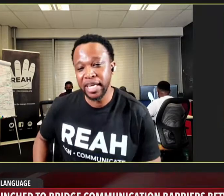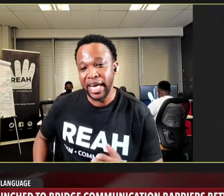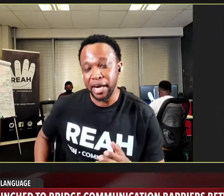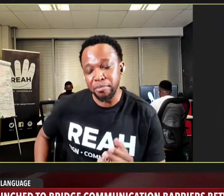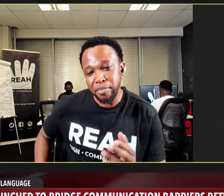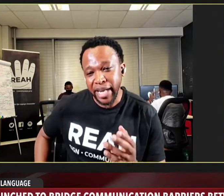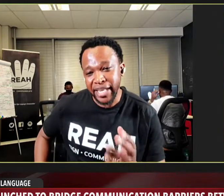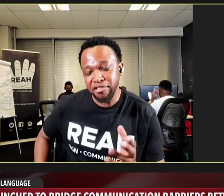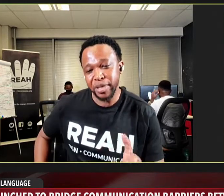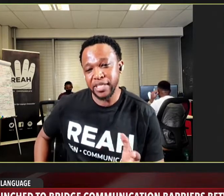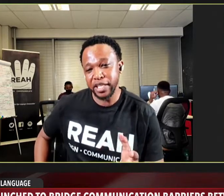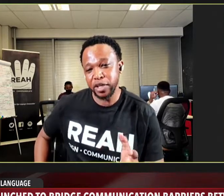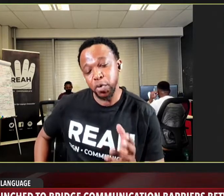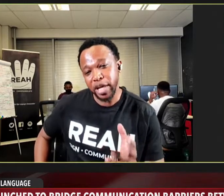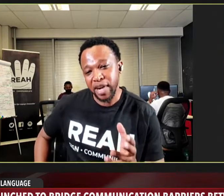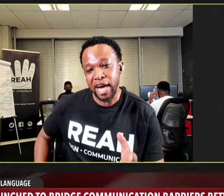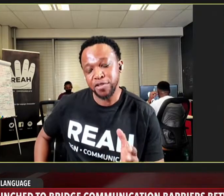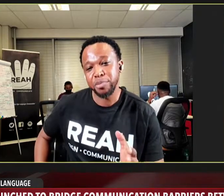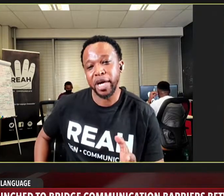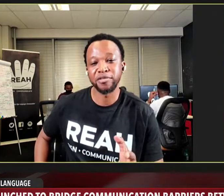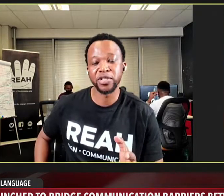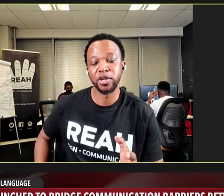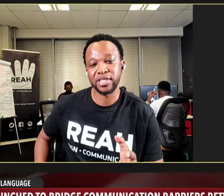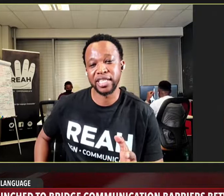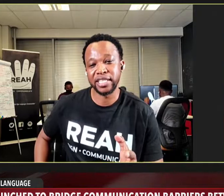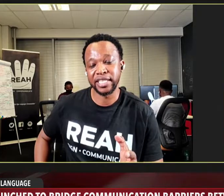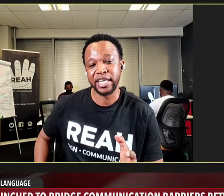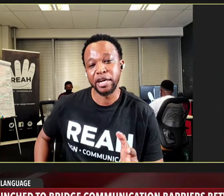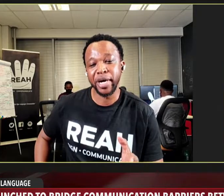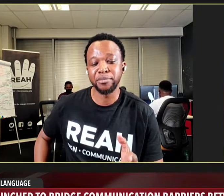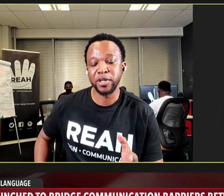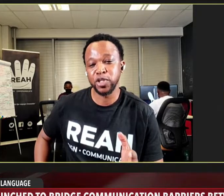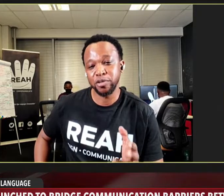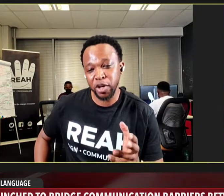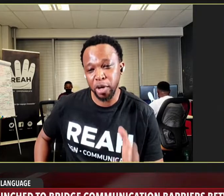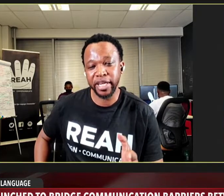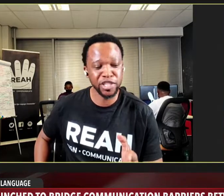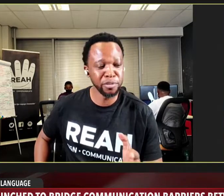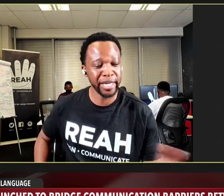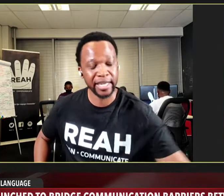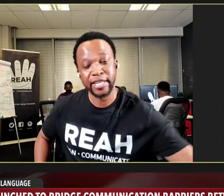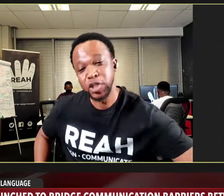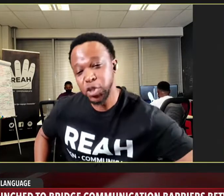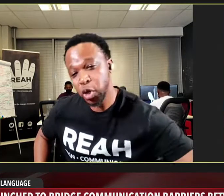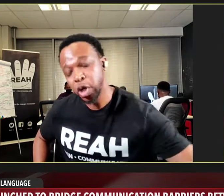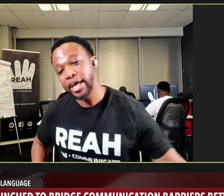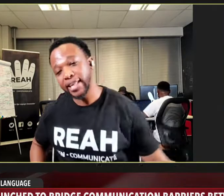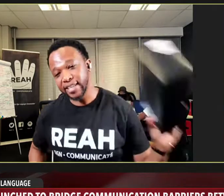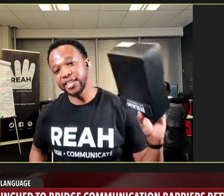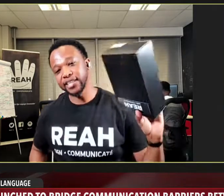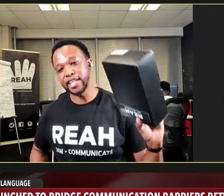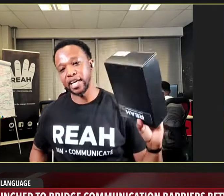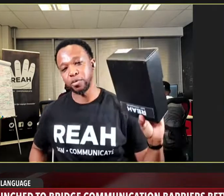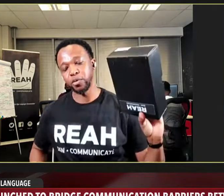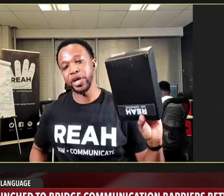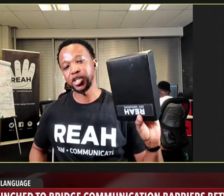Thabo, a deaf person would have loved to be part of this conversation, yeah. but because of the communication barrier. So that's